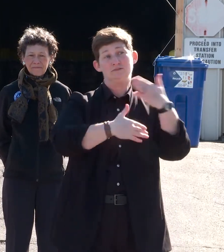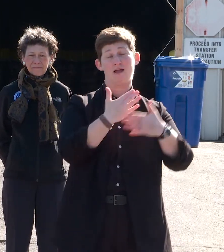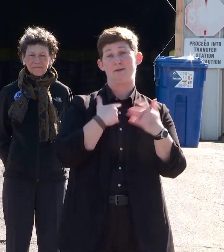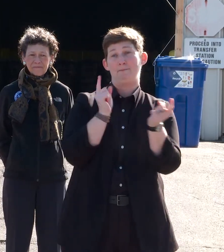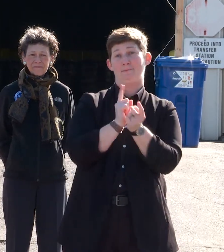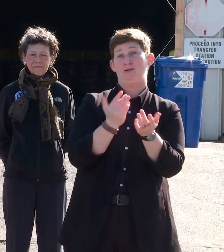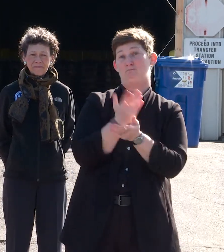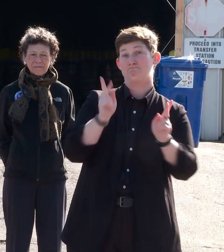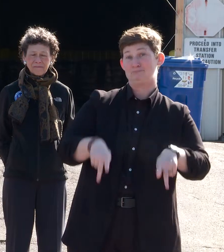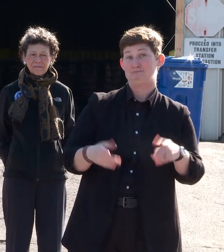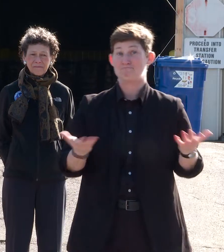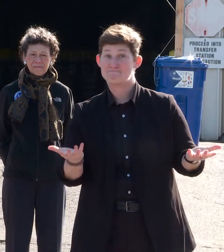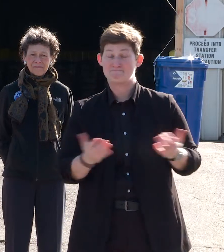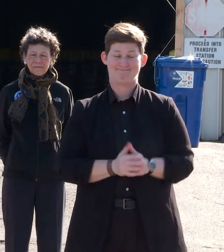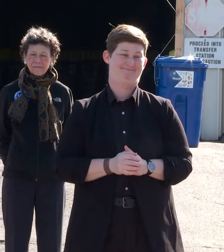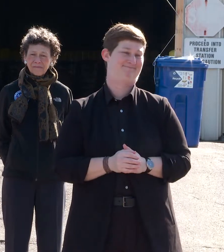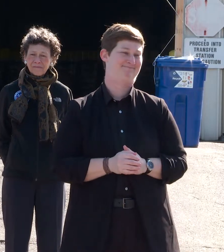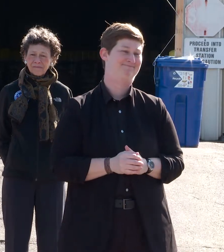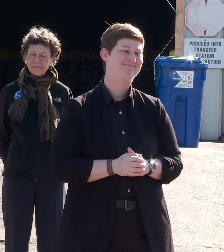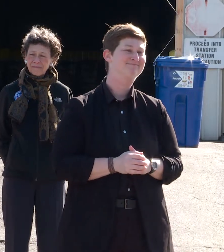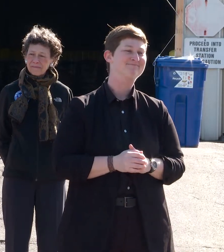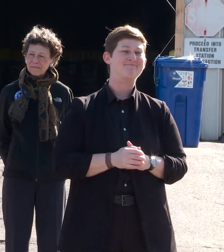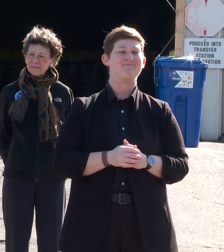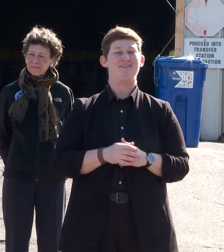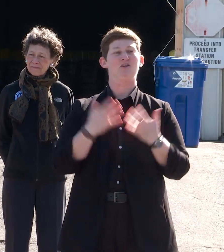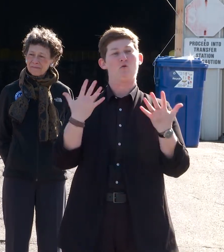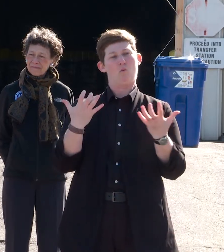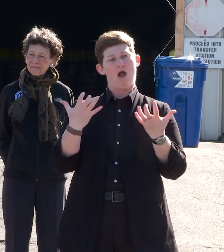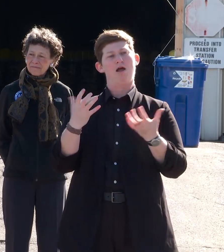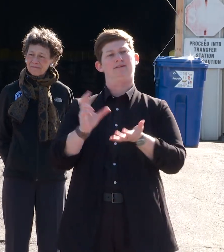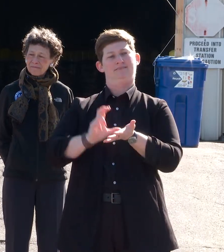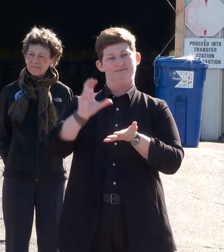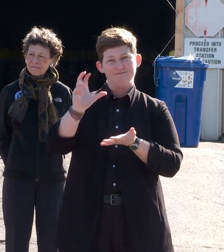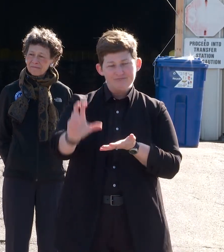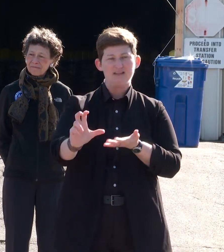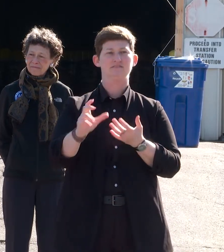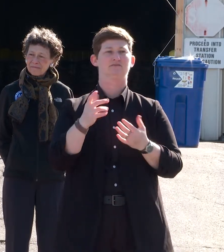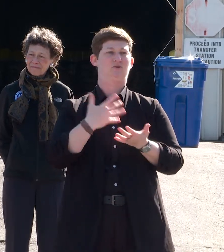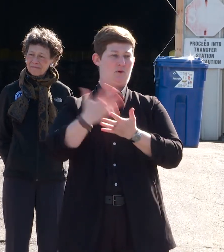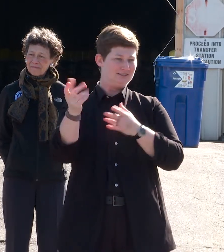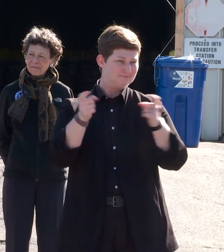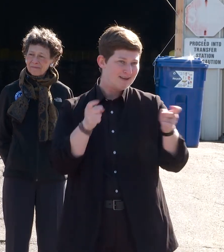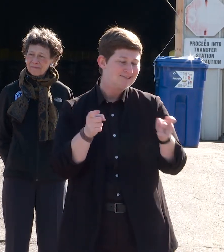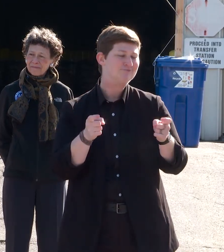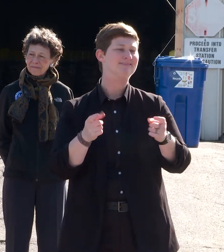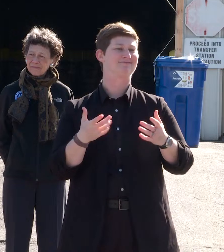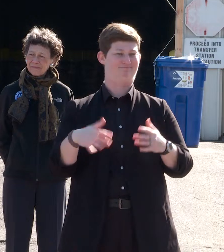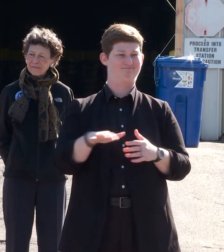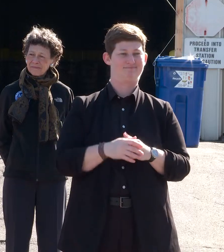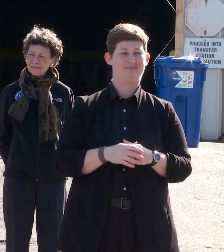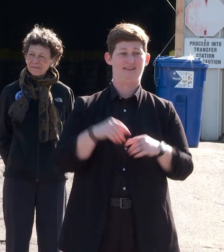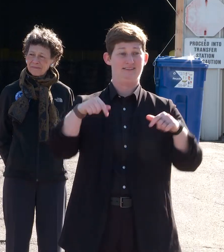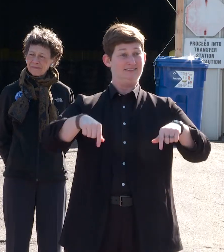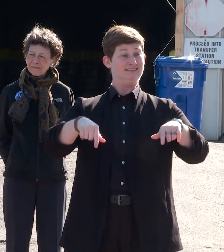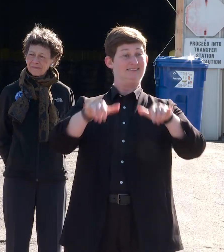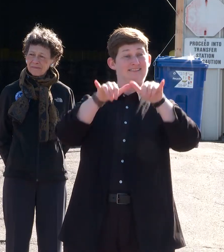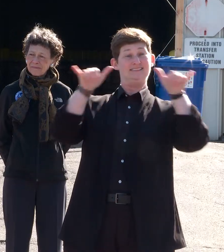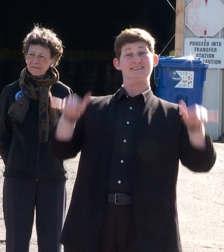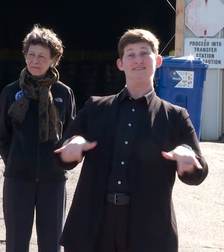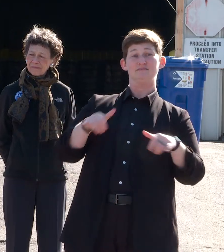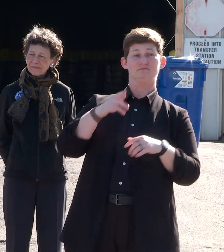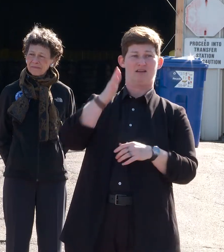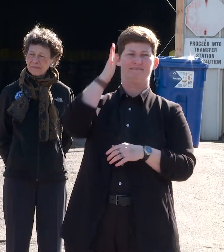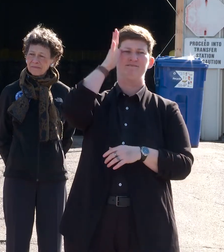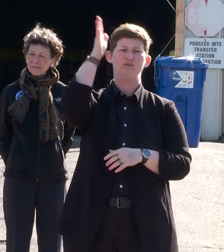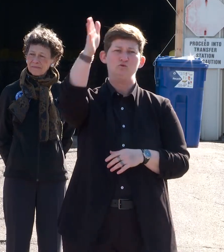over the country in recycling infrastructure and waste management systems that are the systems of the future, where we understand all